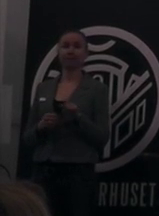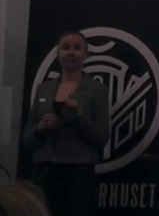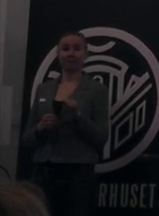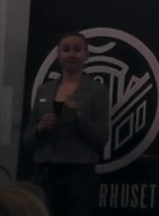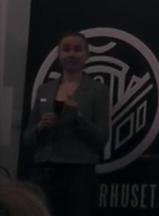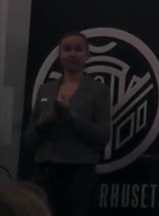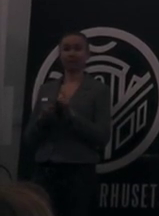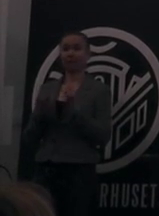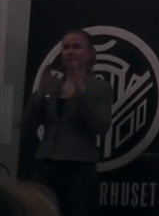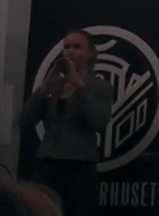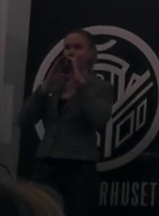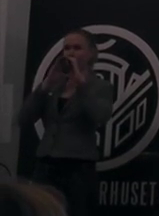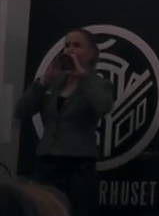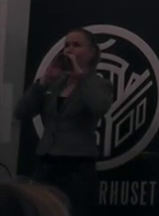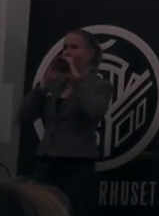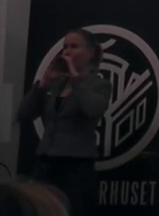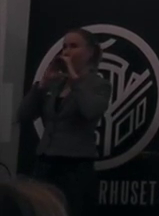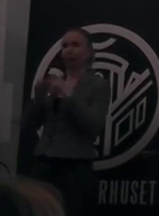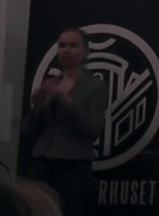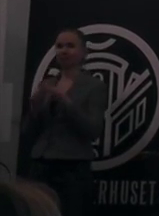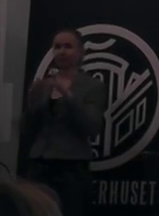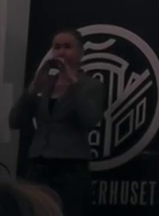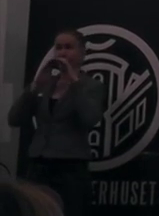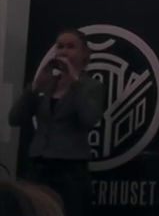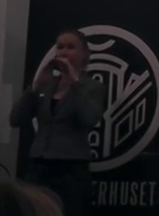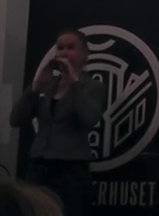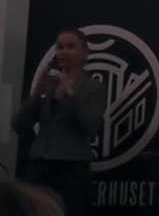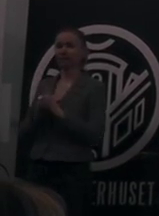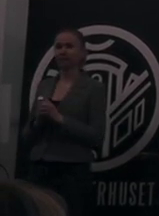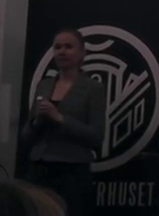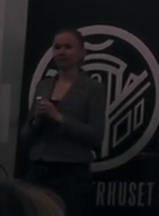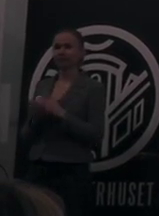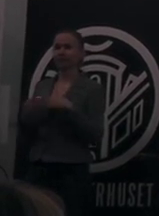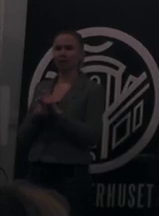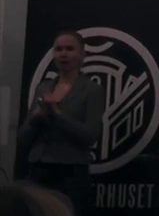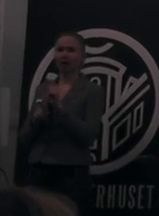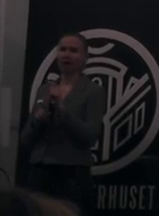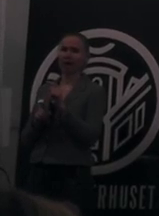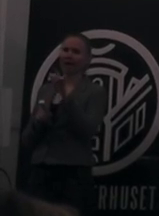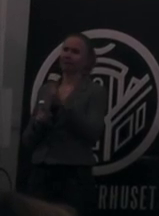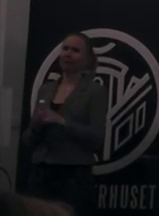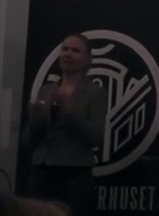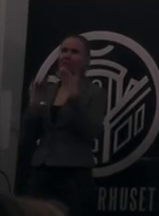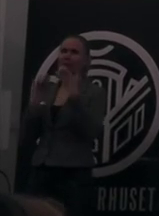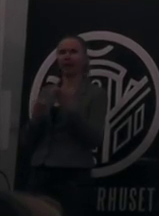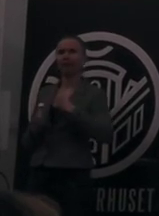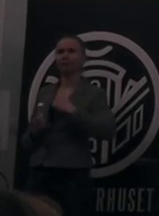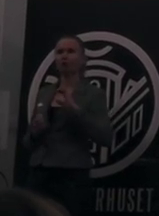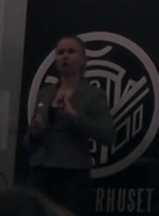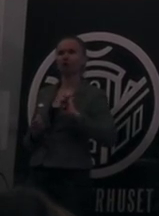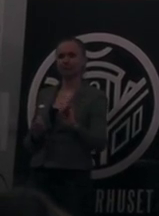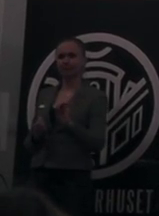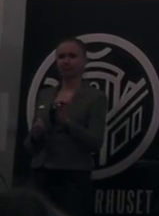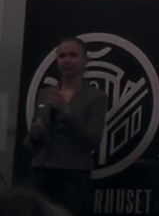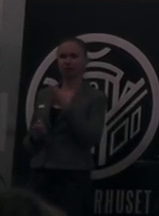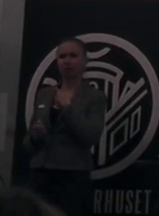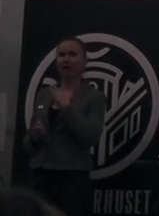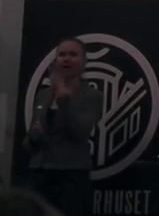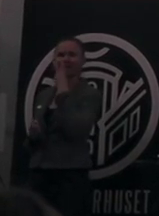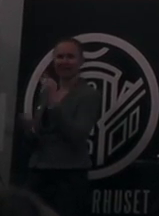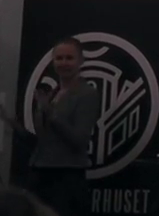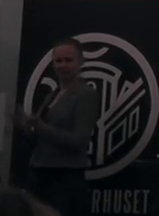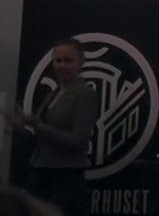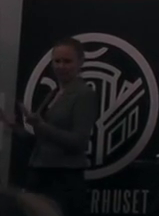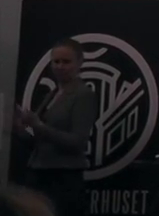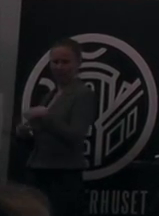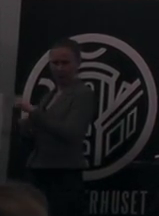took the bullhorn, got on TV. He had watched, he was inspired by my uncle's story, had seen the Sean Penn movie